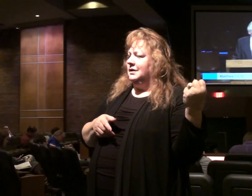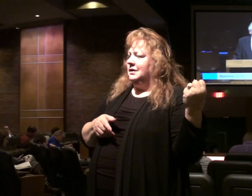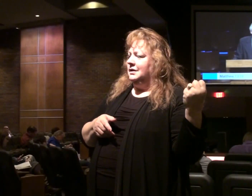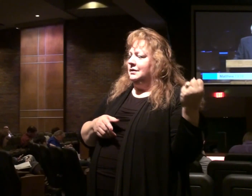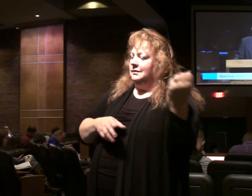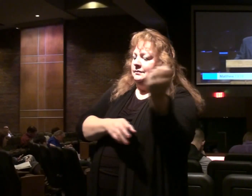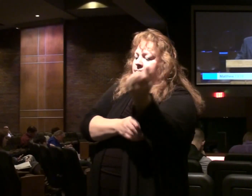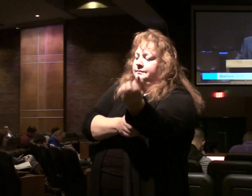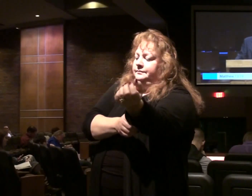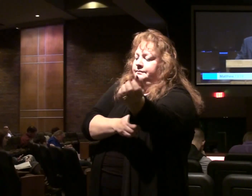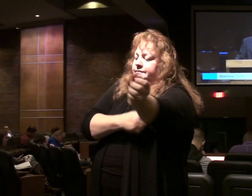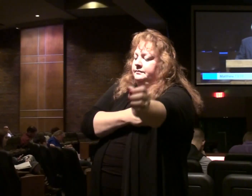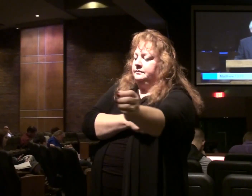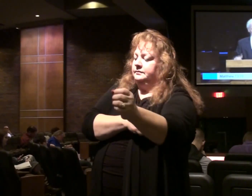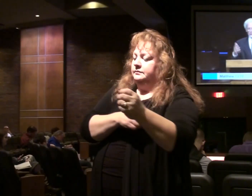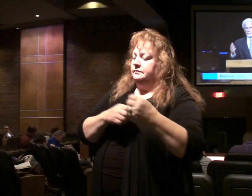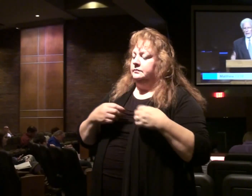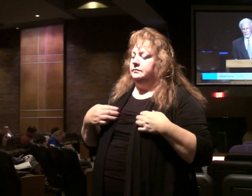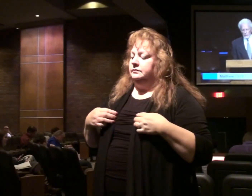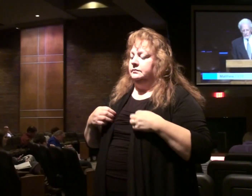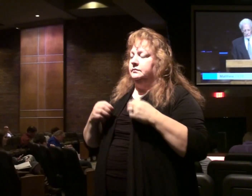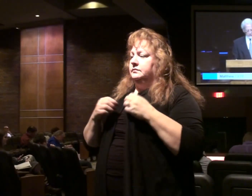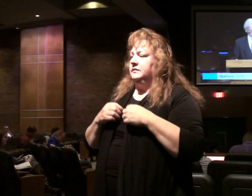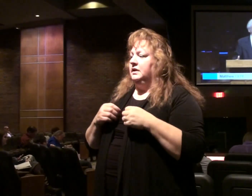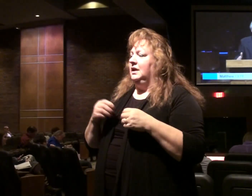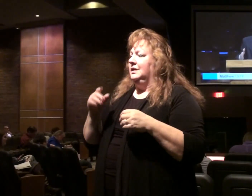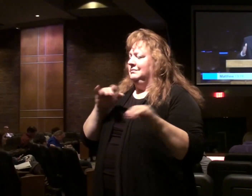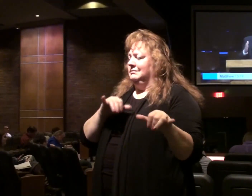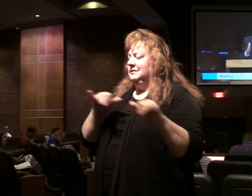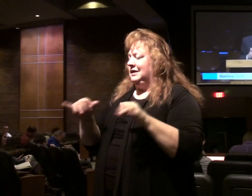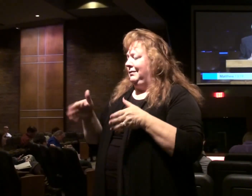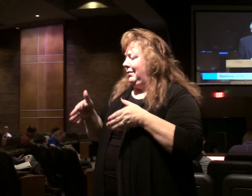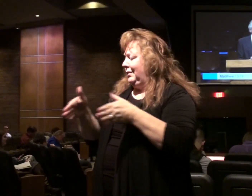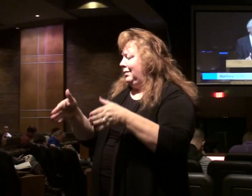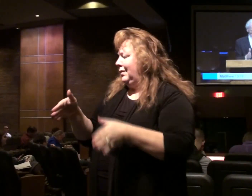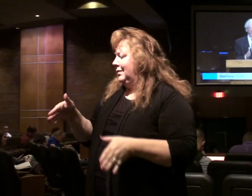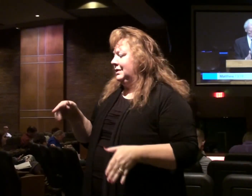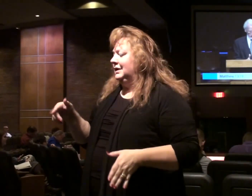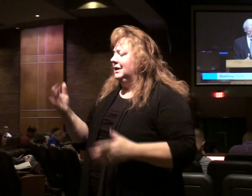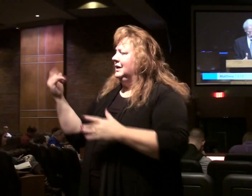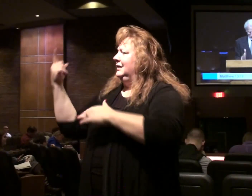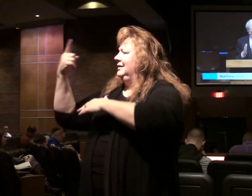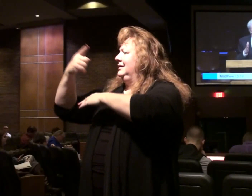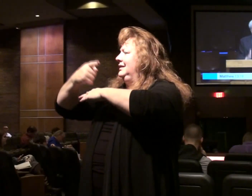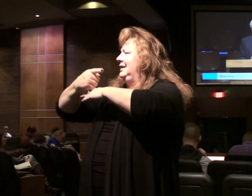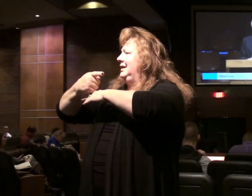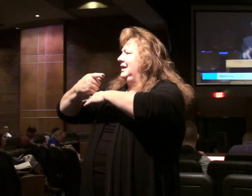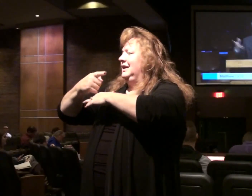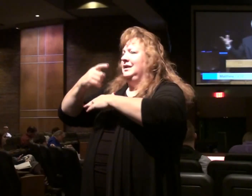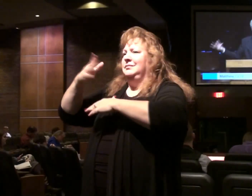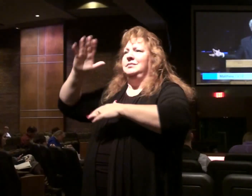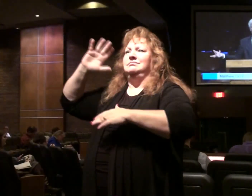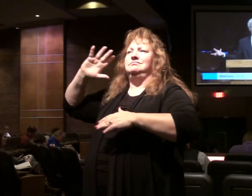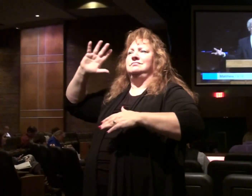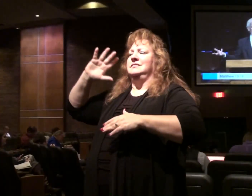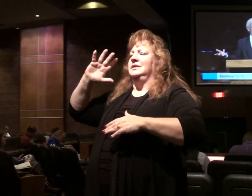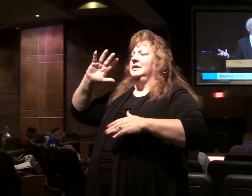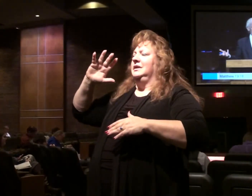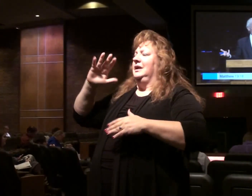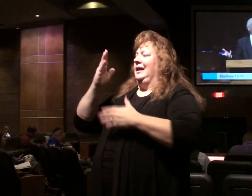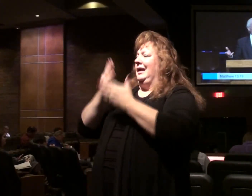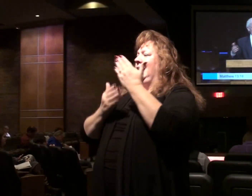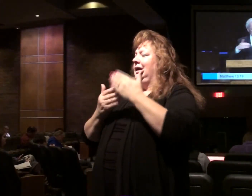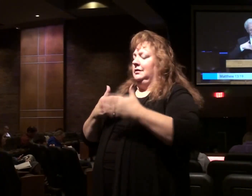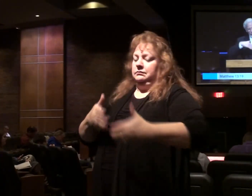sown, on whom the seed was sown by the road. We have it today, but not the same way. But in those days, you sowed seed by